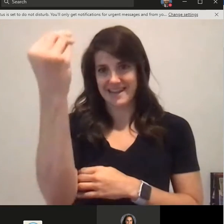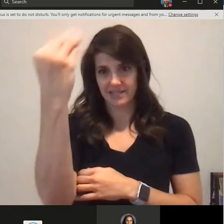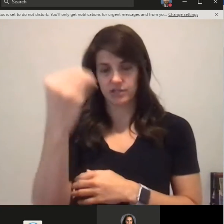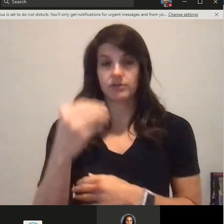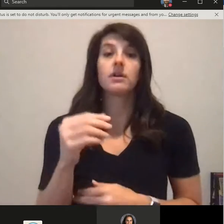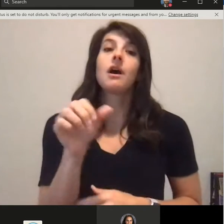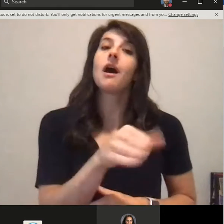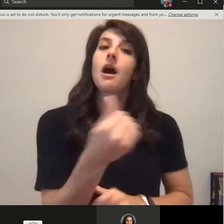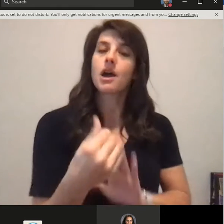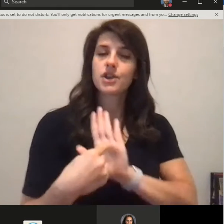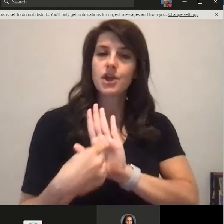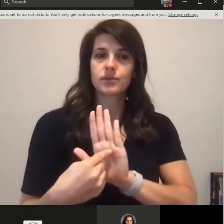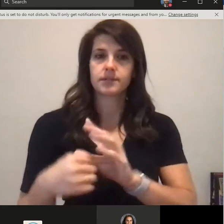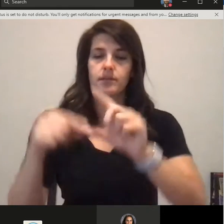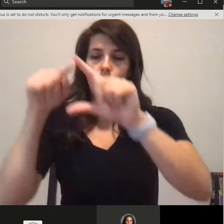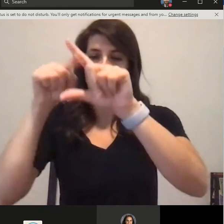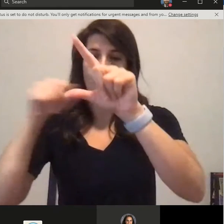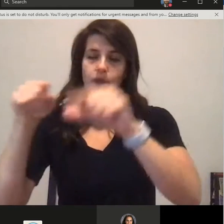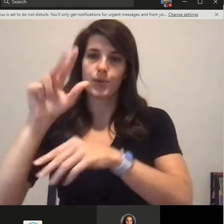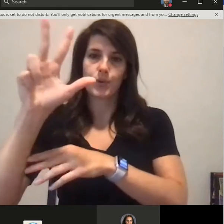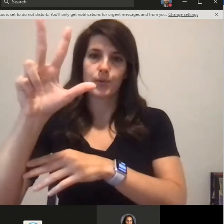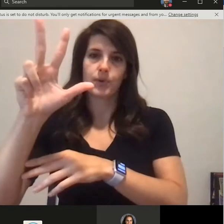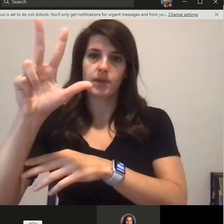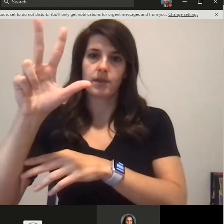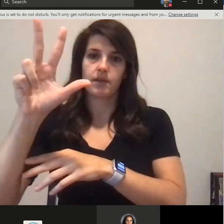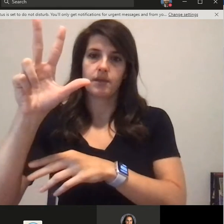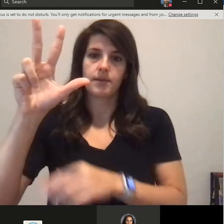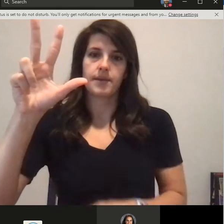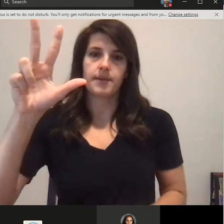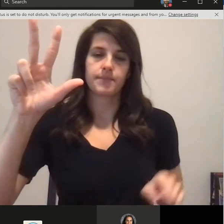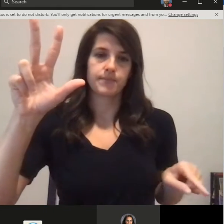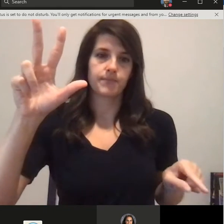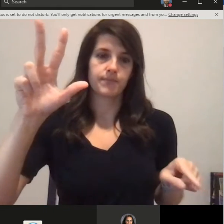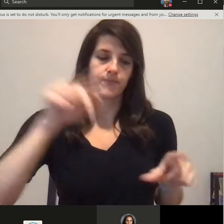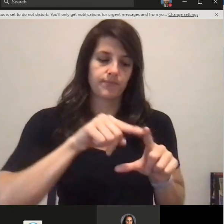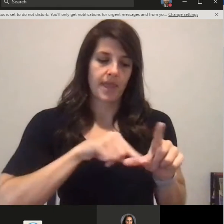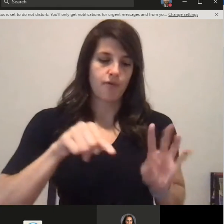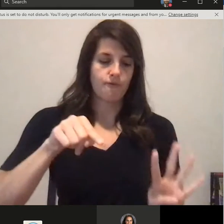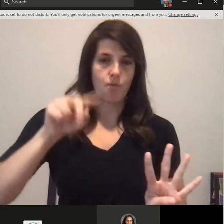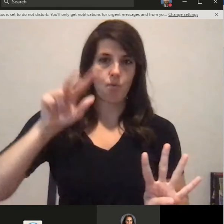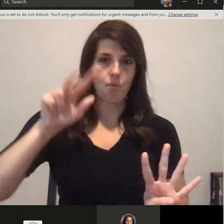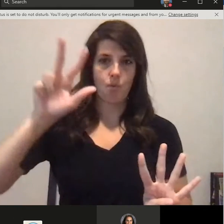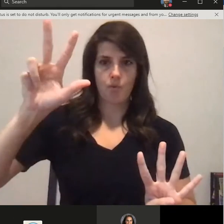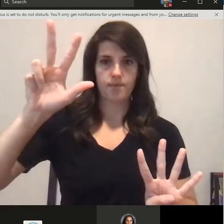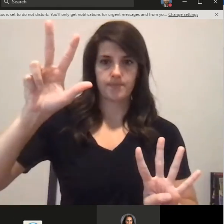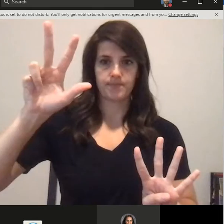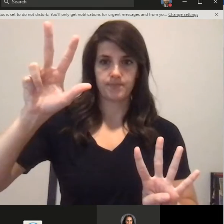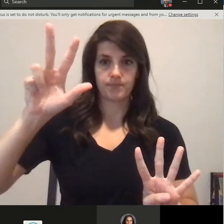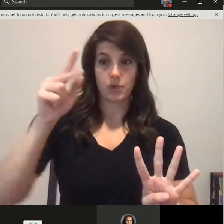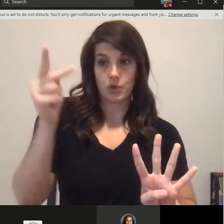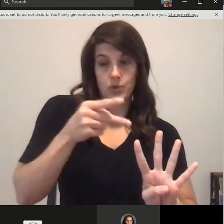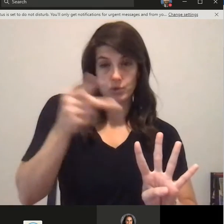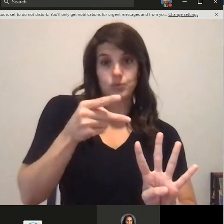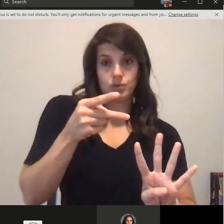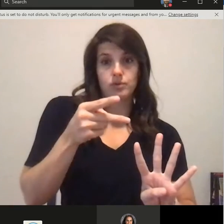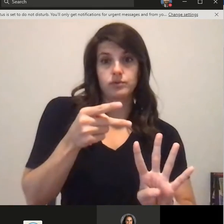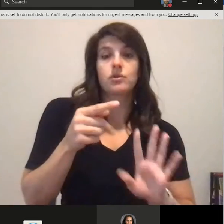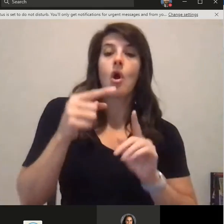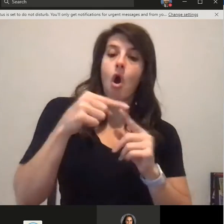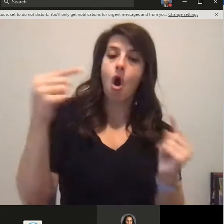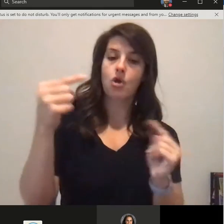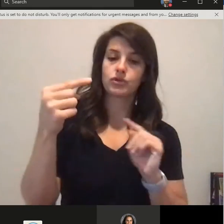3 at the top and angle 4 at the bottom. So again, we have